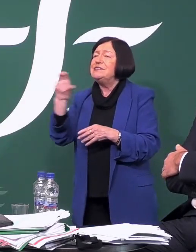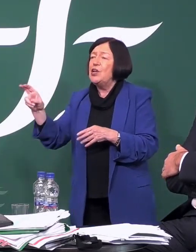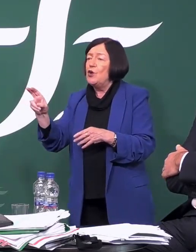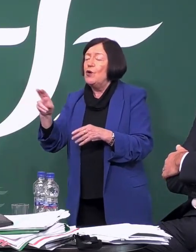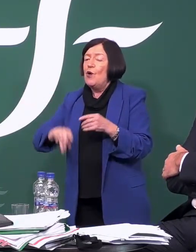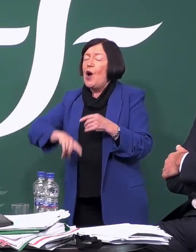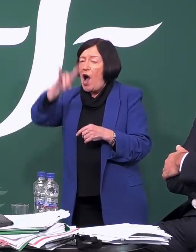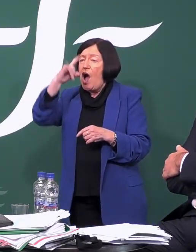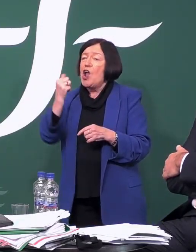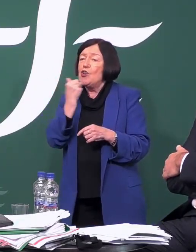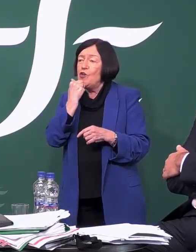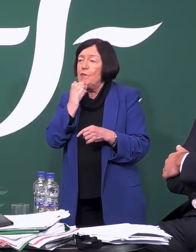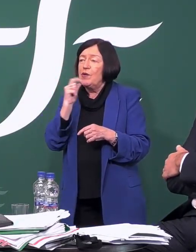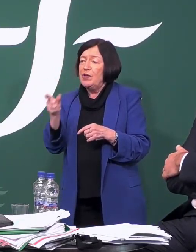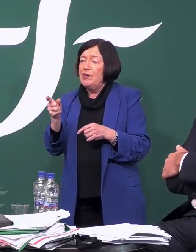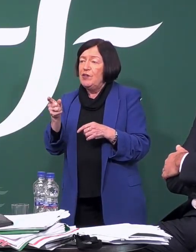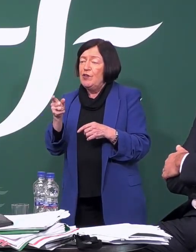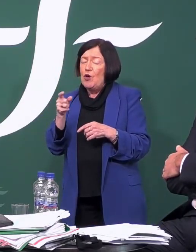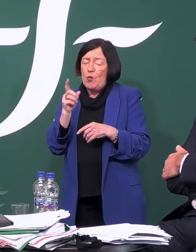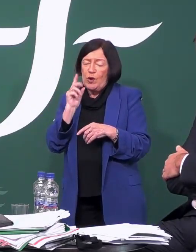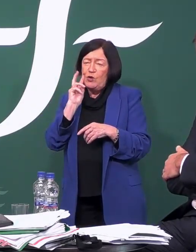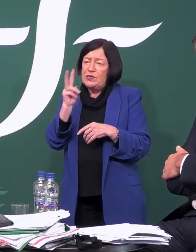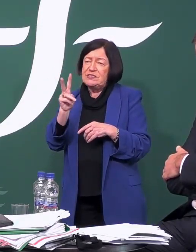much higher proportion when you consider of the